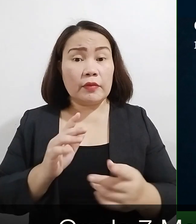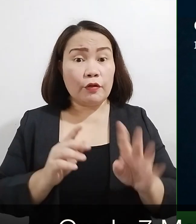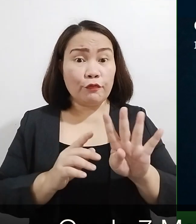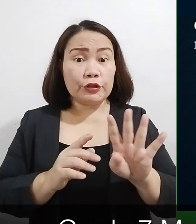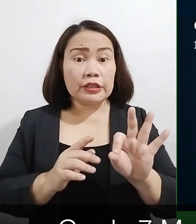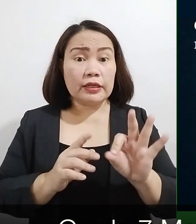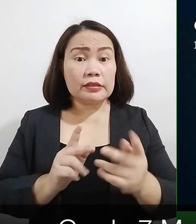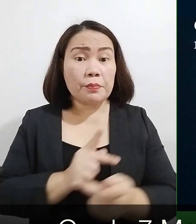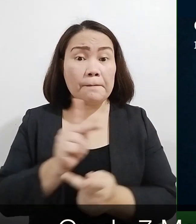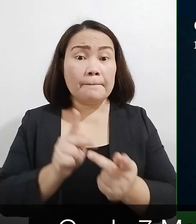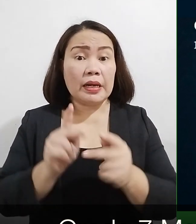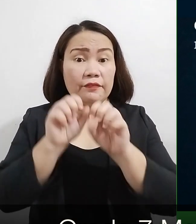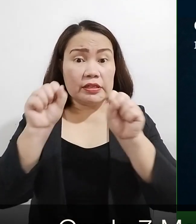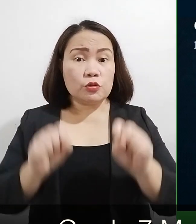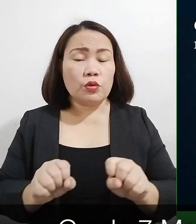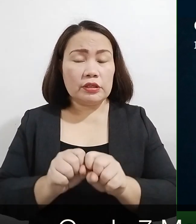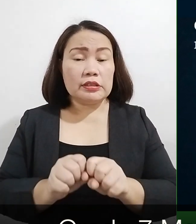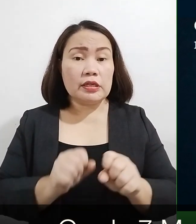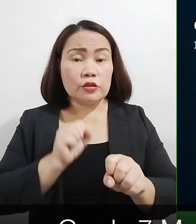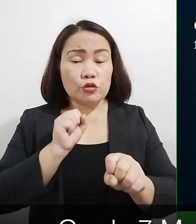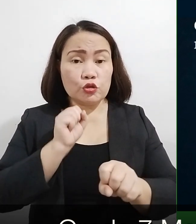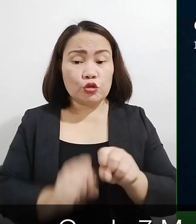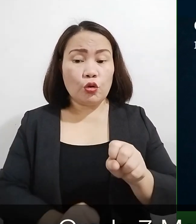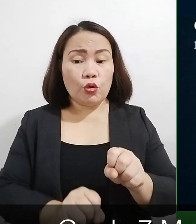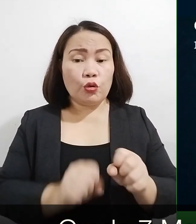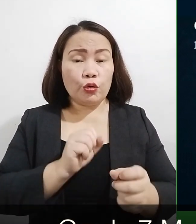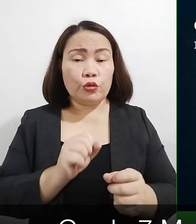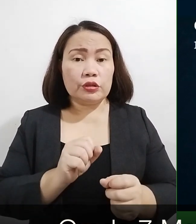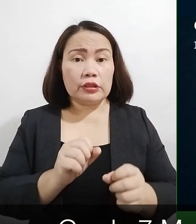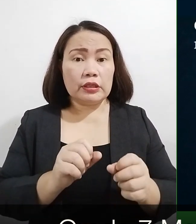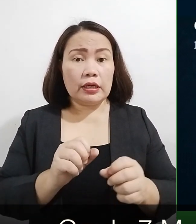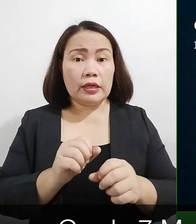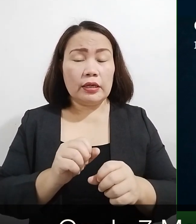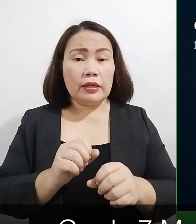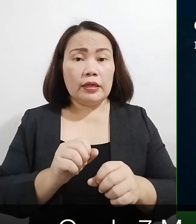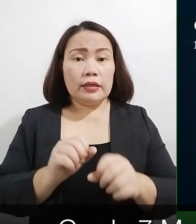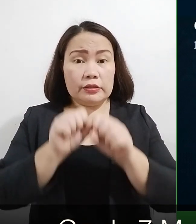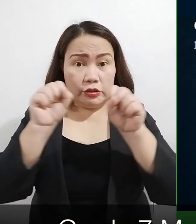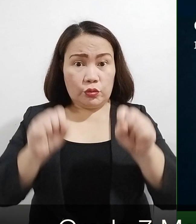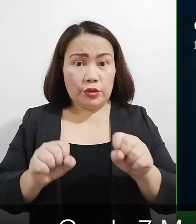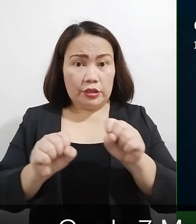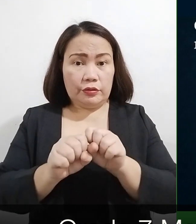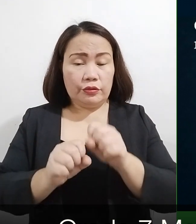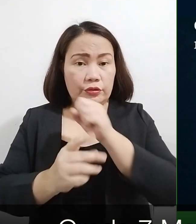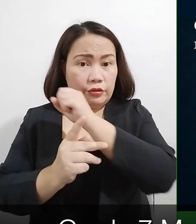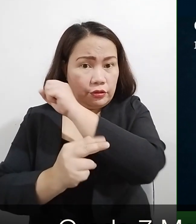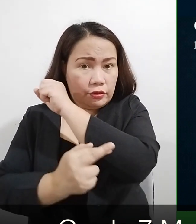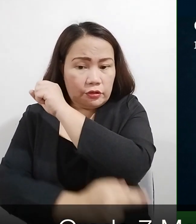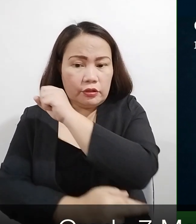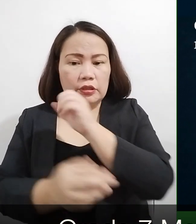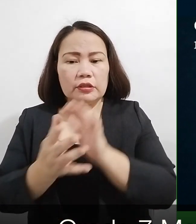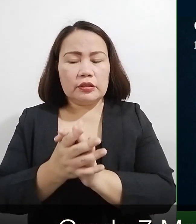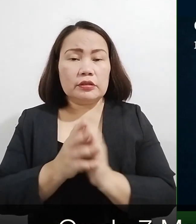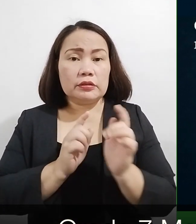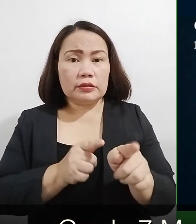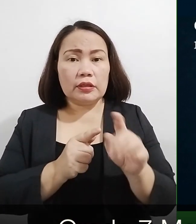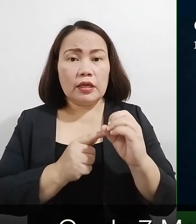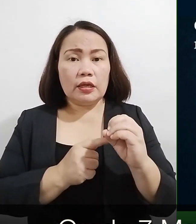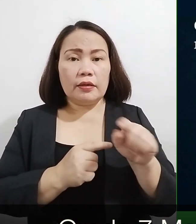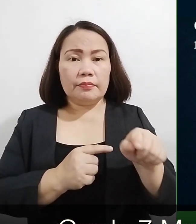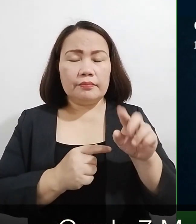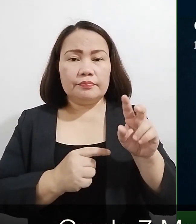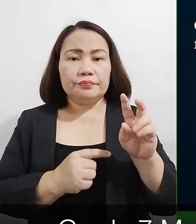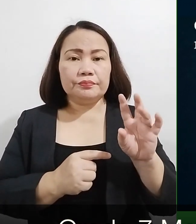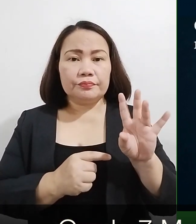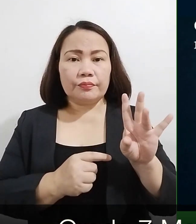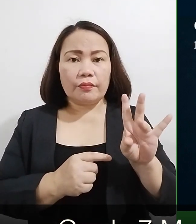49 is a perfect square, so therefore the square root of 0.49 is equal to 0.7. 7 because 7